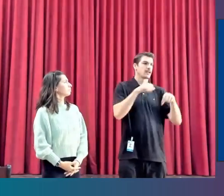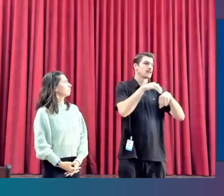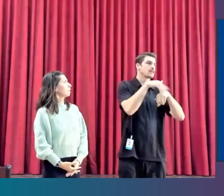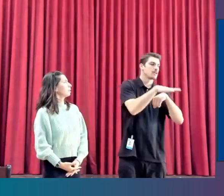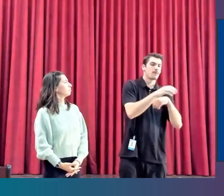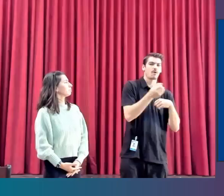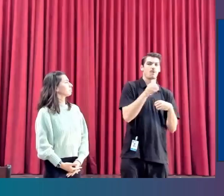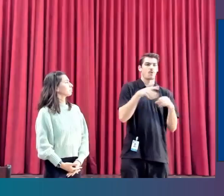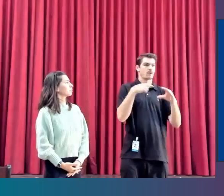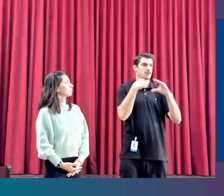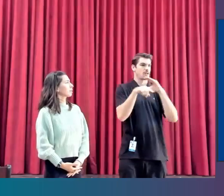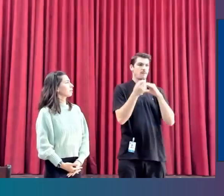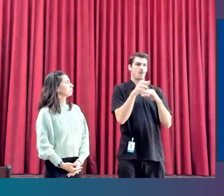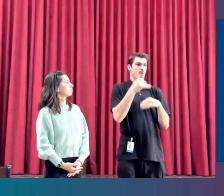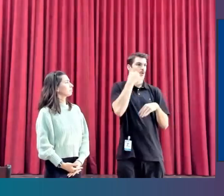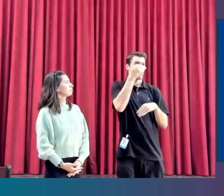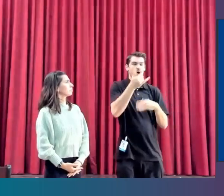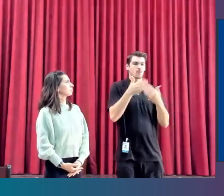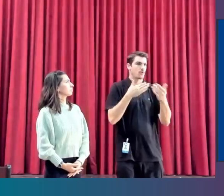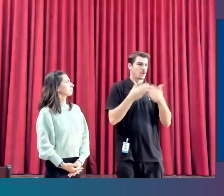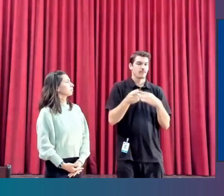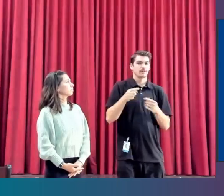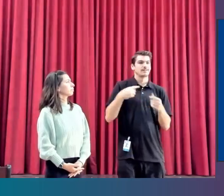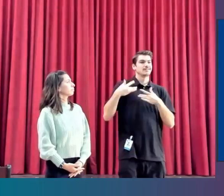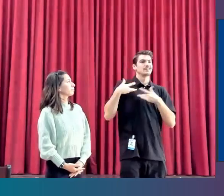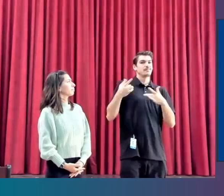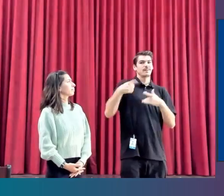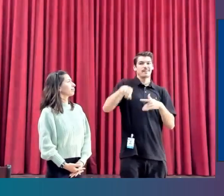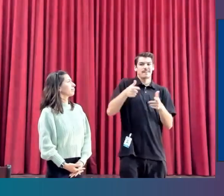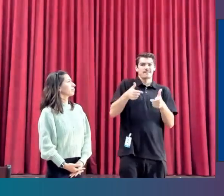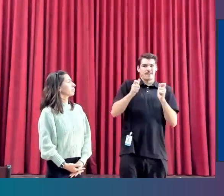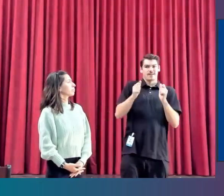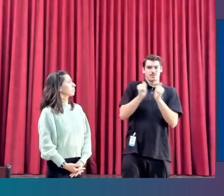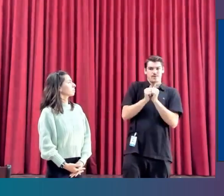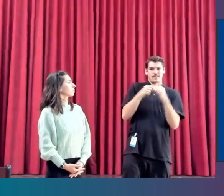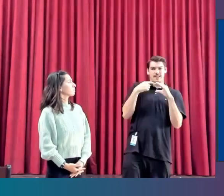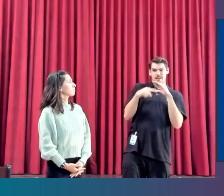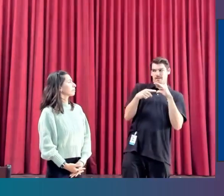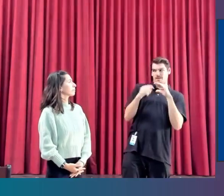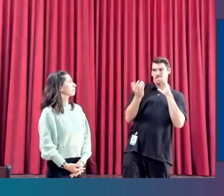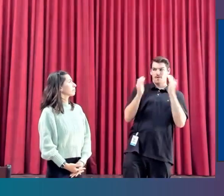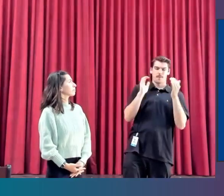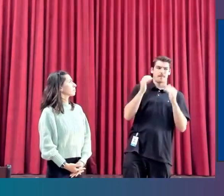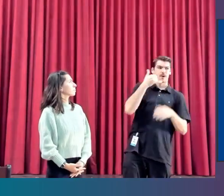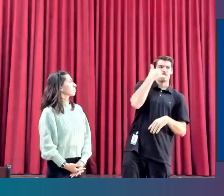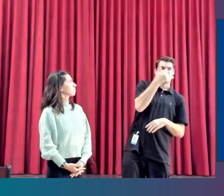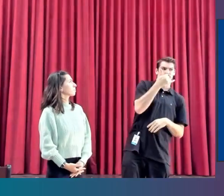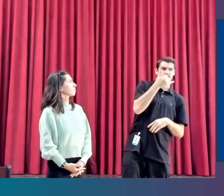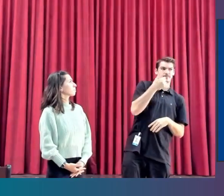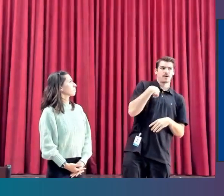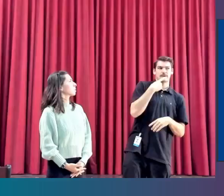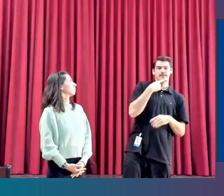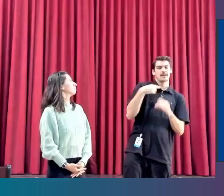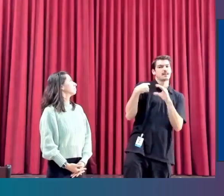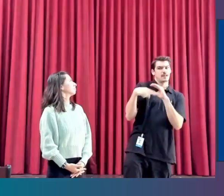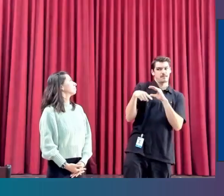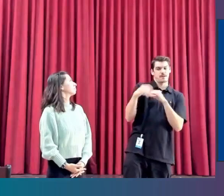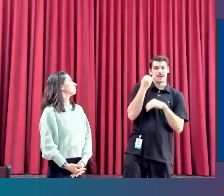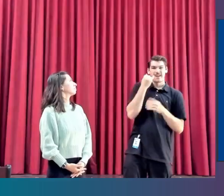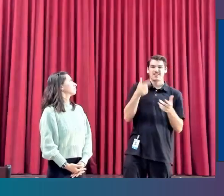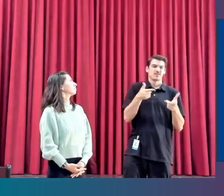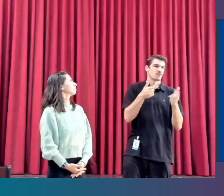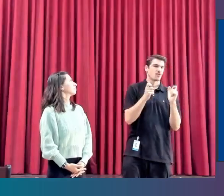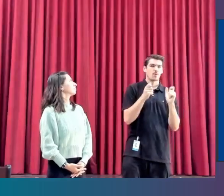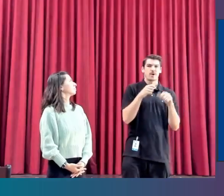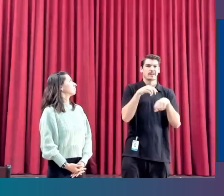a little bit quicker responding to email right now than they are to voicemail. So I would, if you have a quick